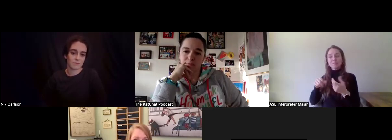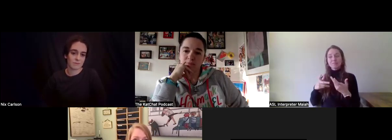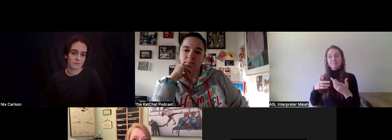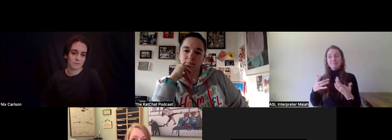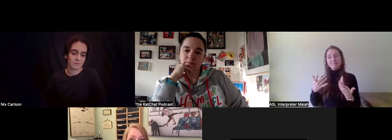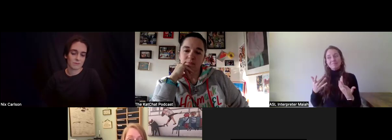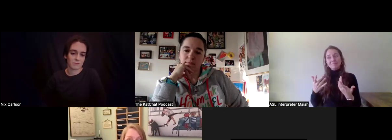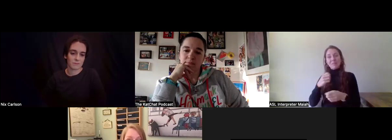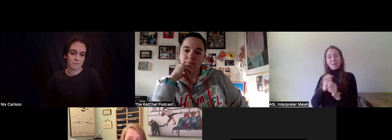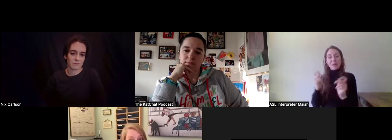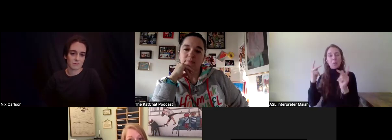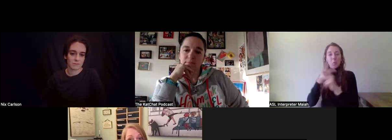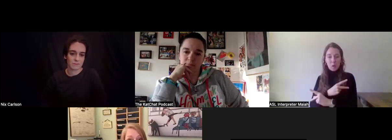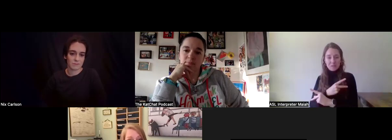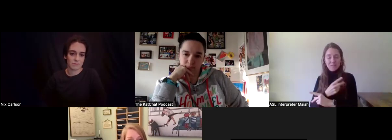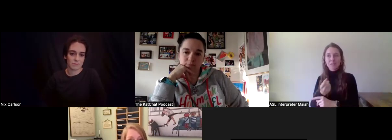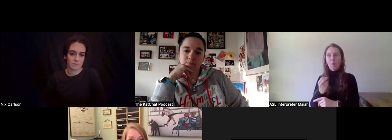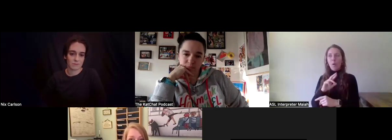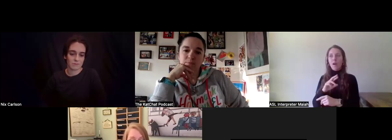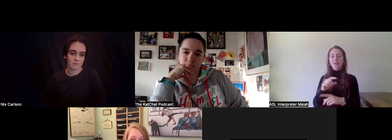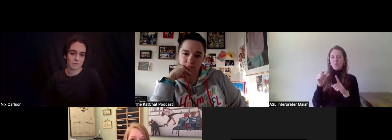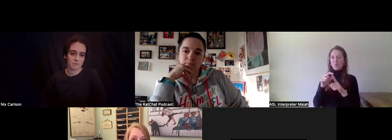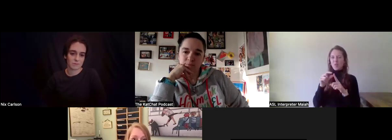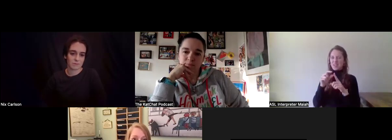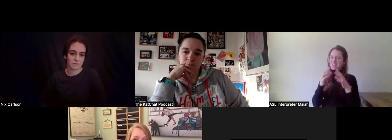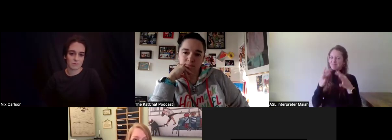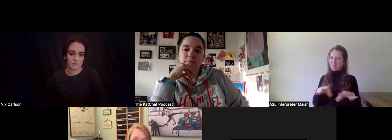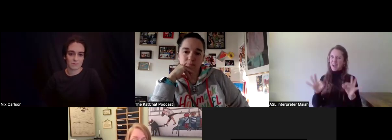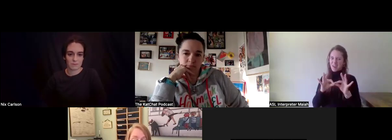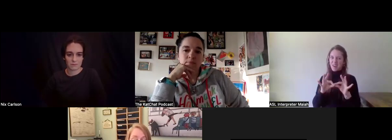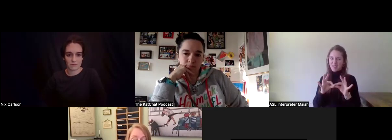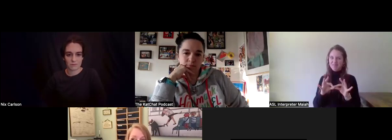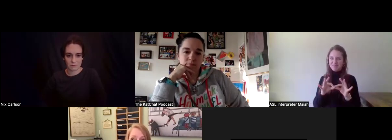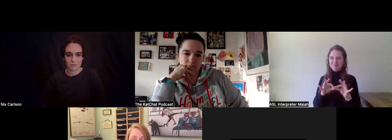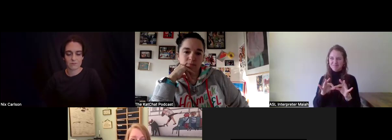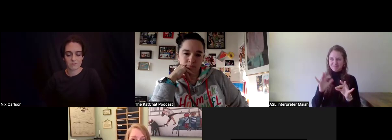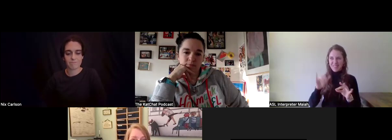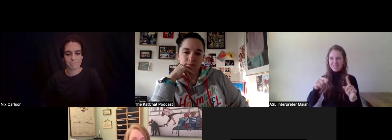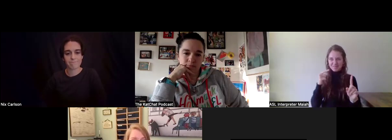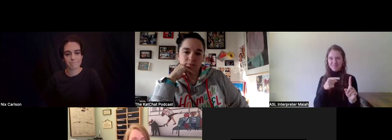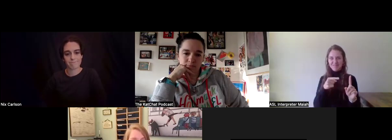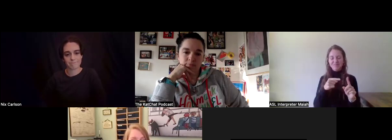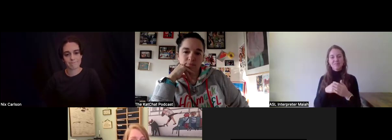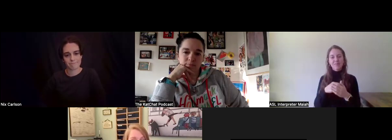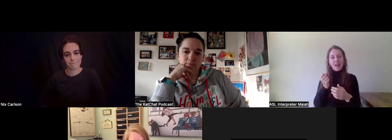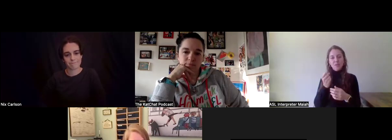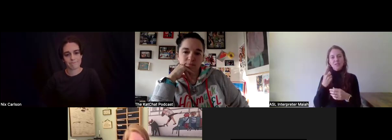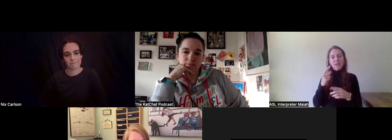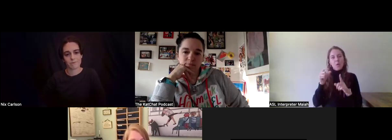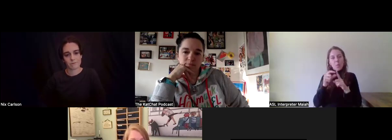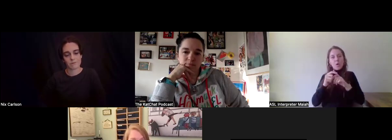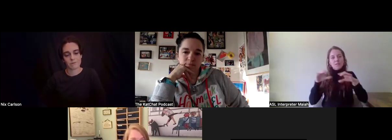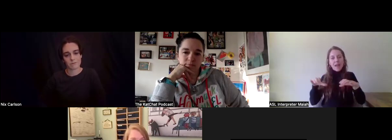people or those words, like words matter. That's the biggest thing I think is understanding that words and actions